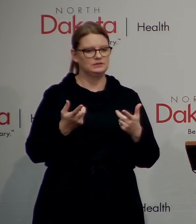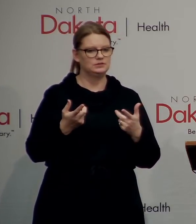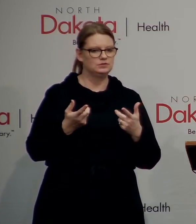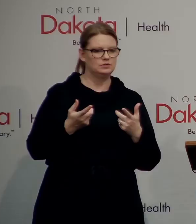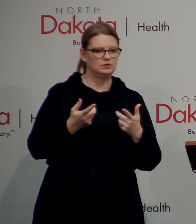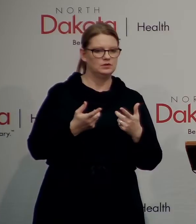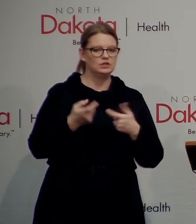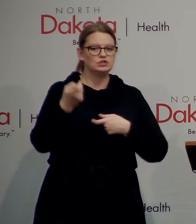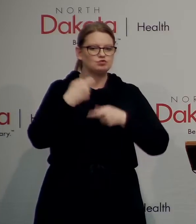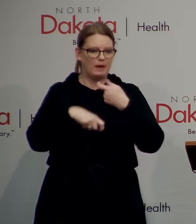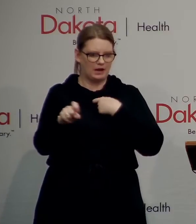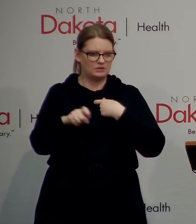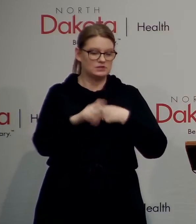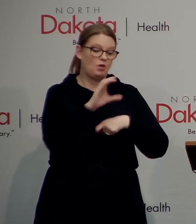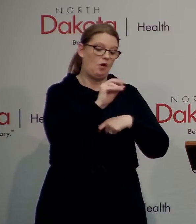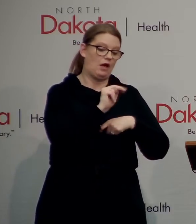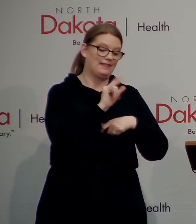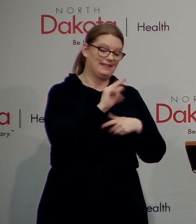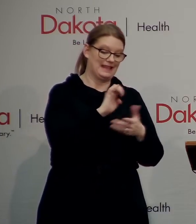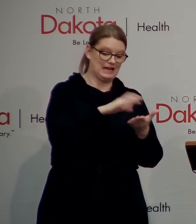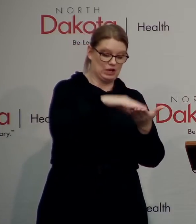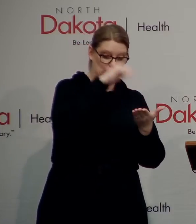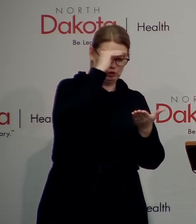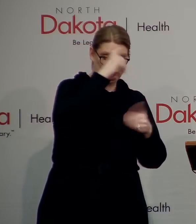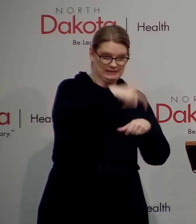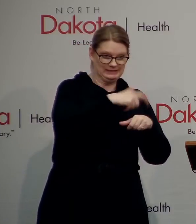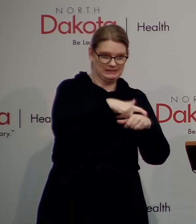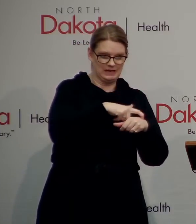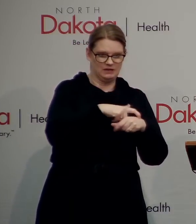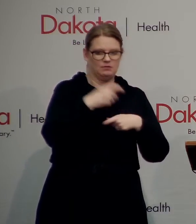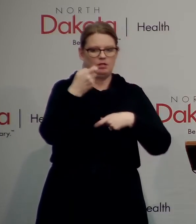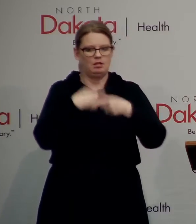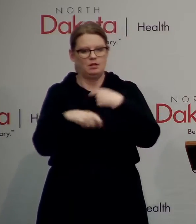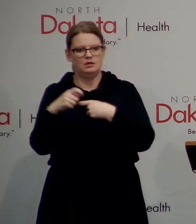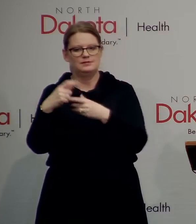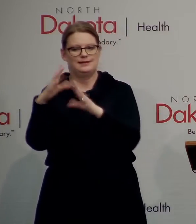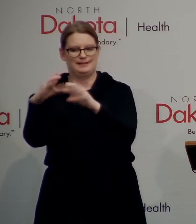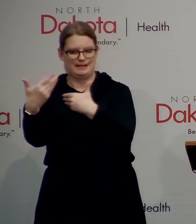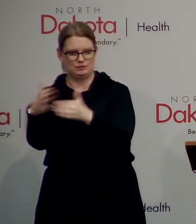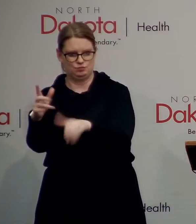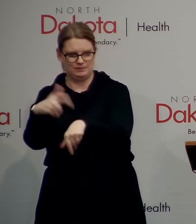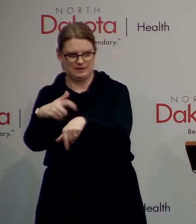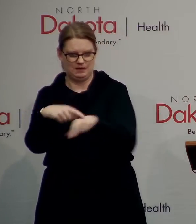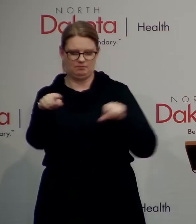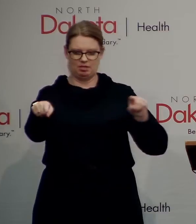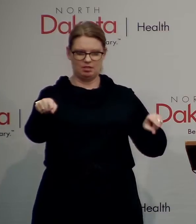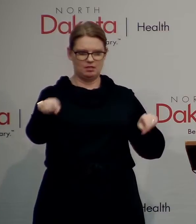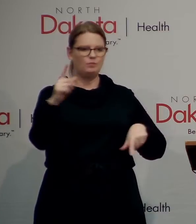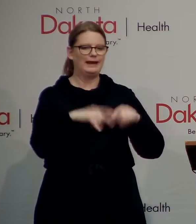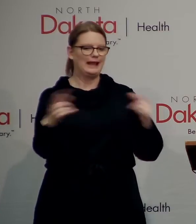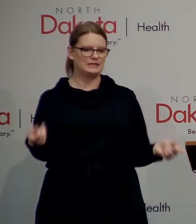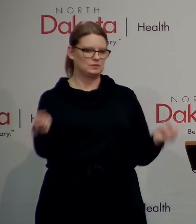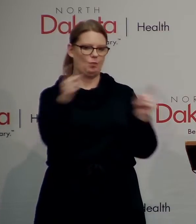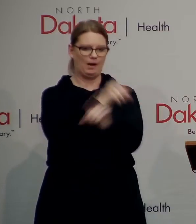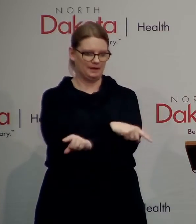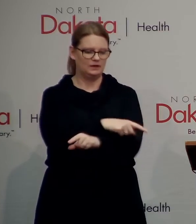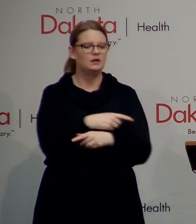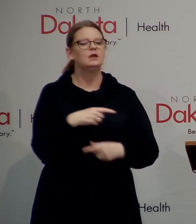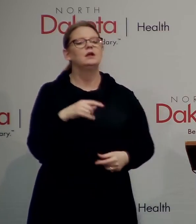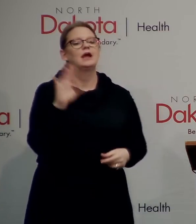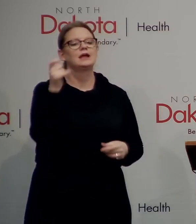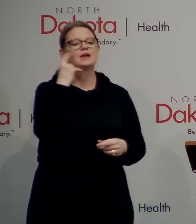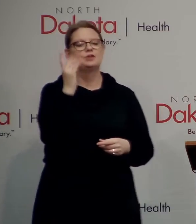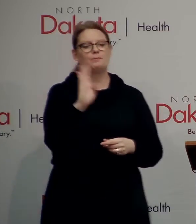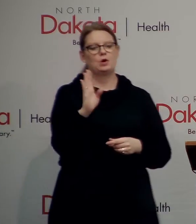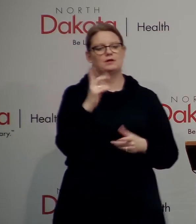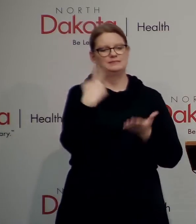out online learning time for instructional time that is required by Century Code. Formerly, Governor Burgum spoke to this on Sunday night. Formerly, there